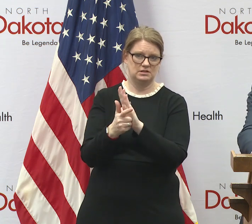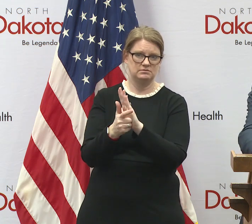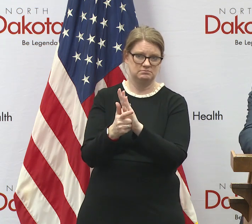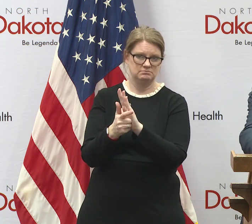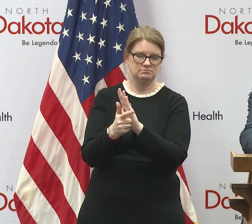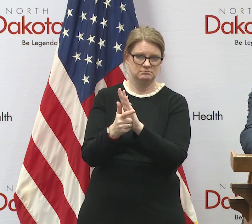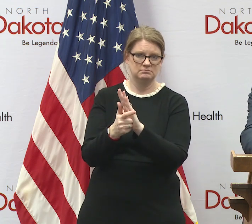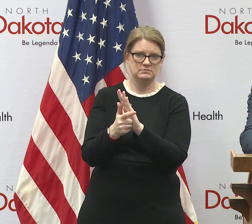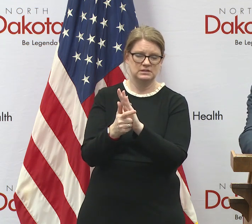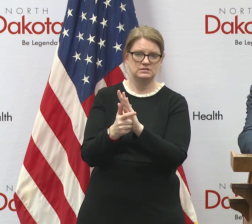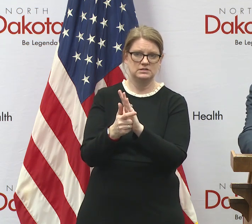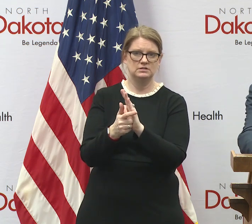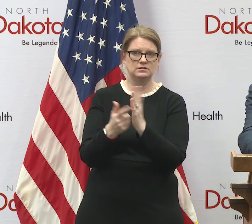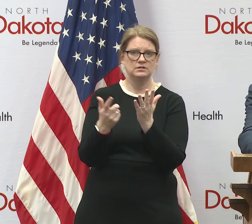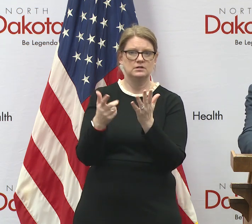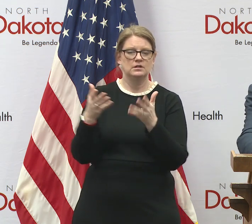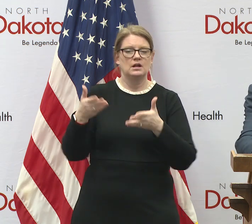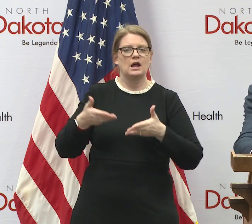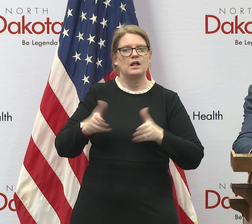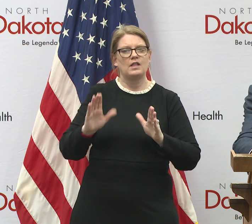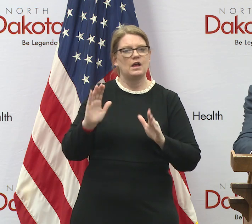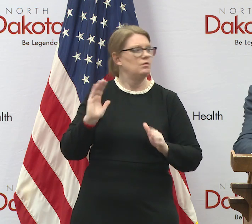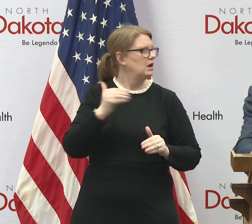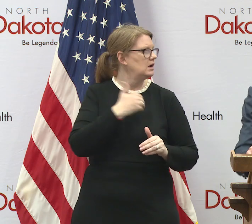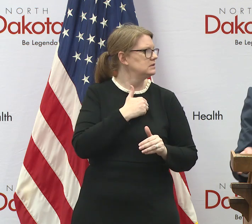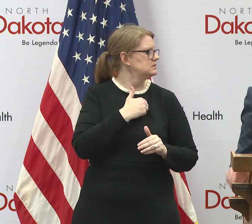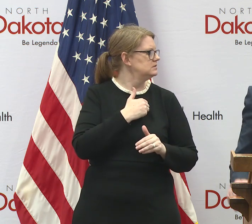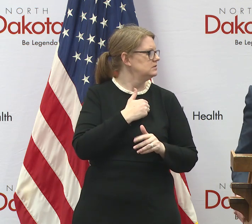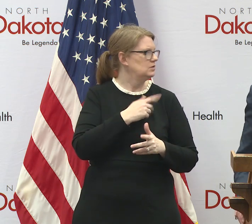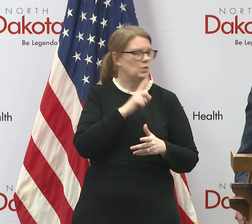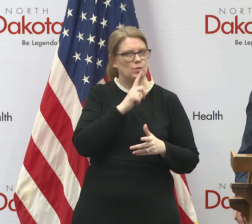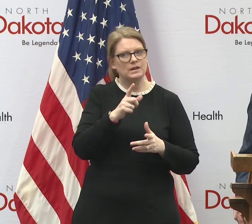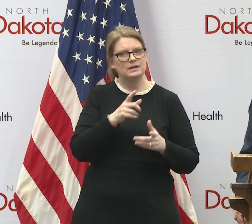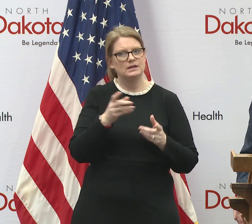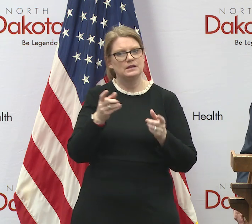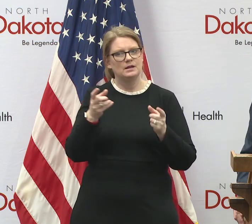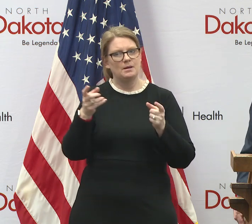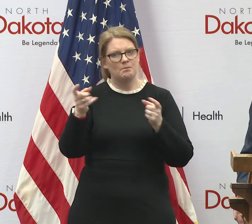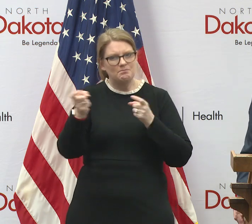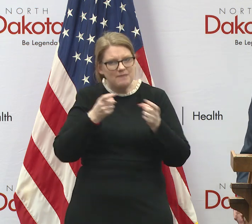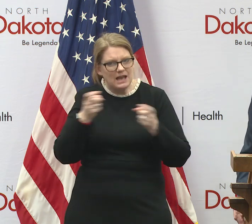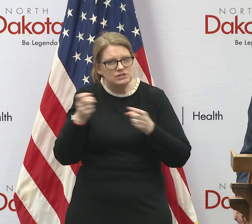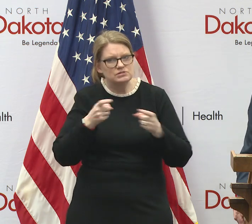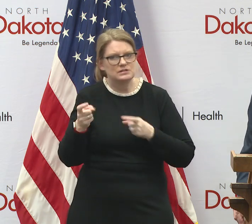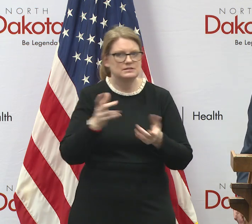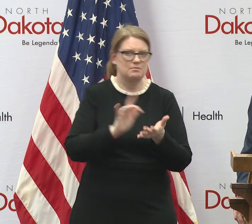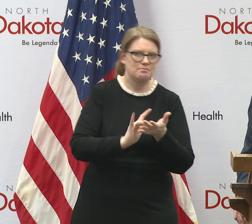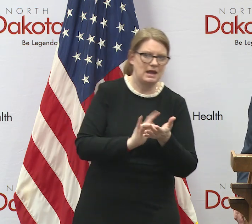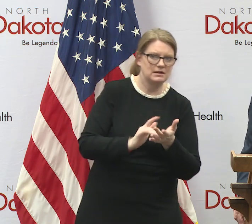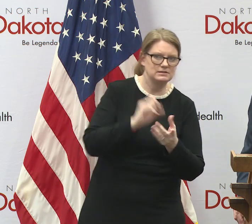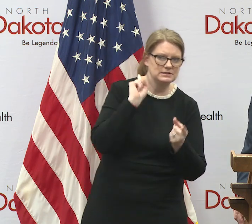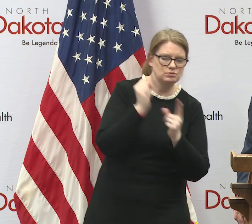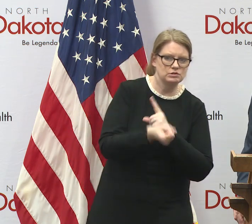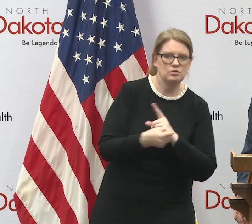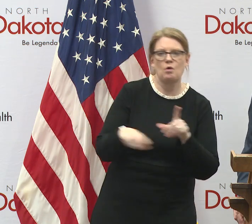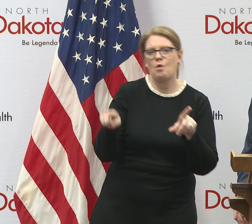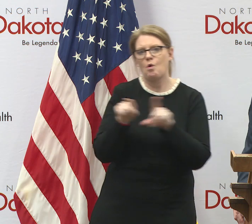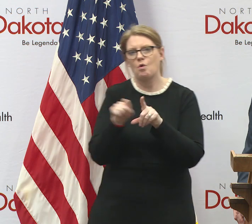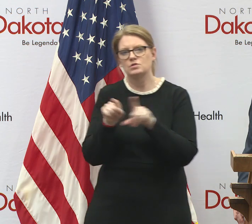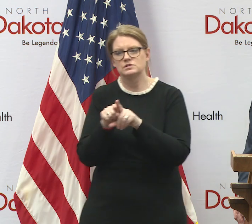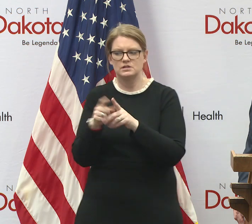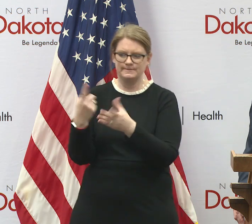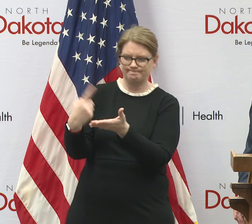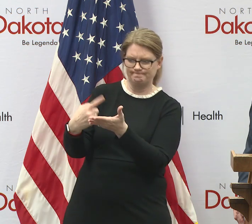address the deregulation to allow us to effectively manage this medical crisis. And they're also working on some